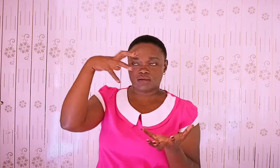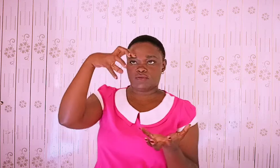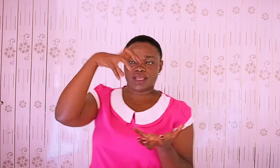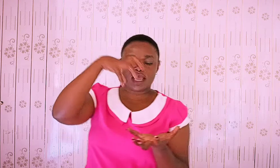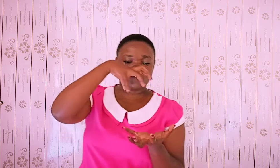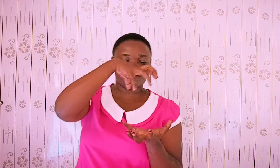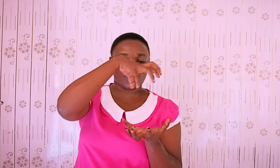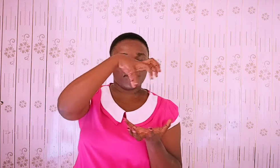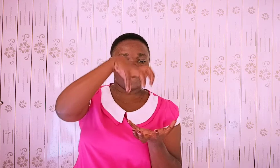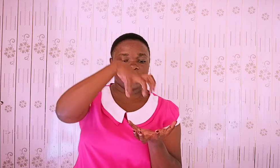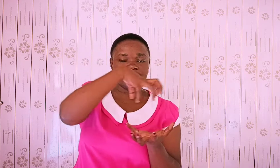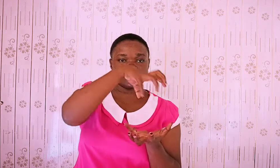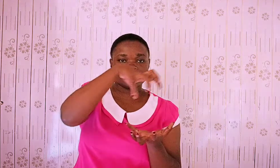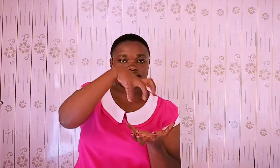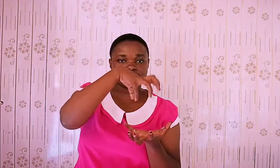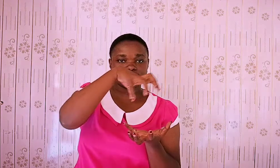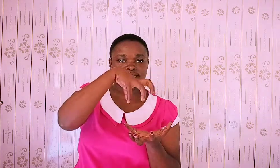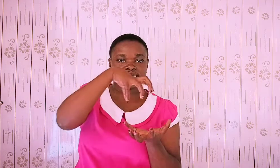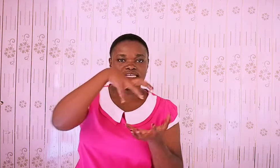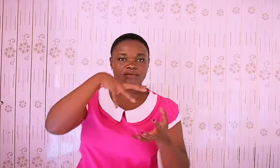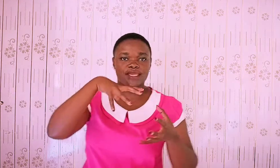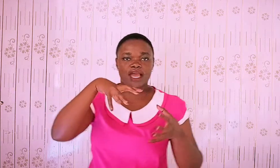We have mix, we have